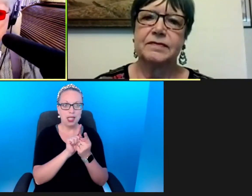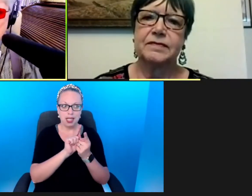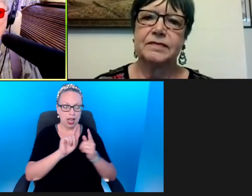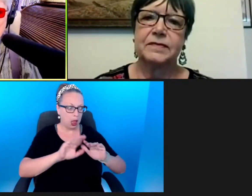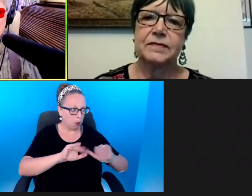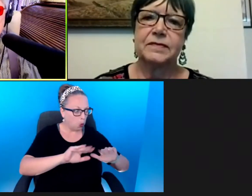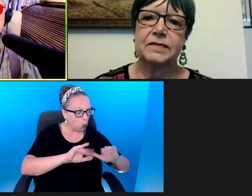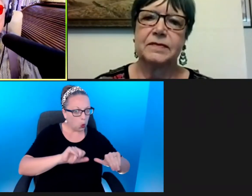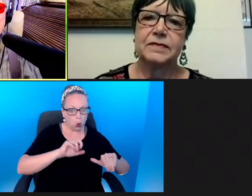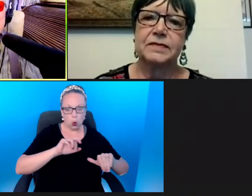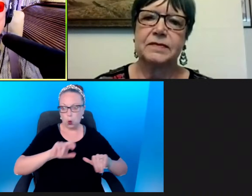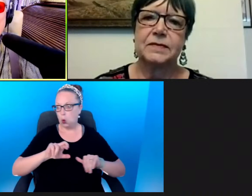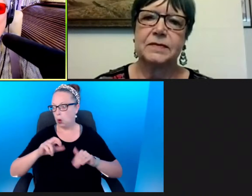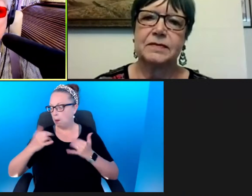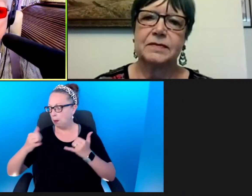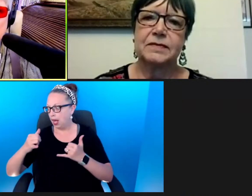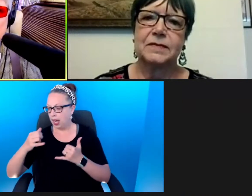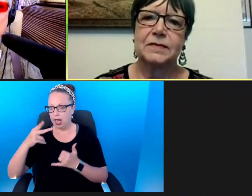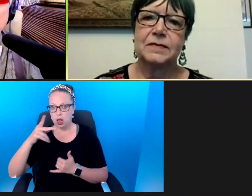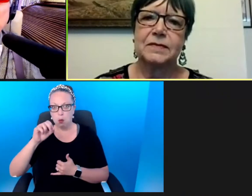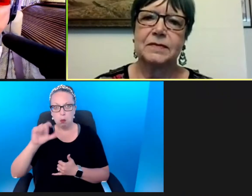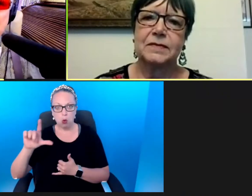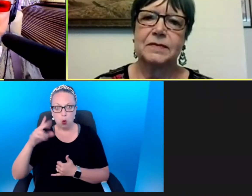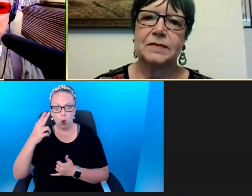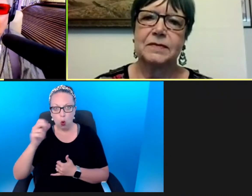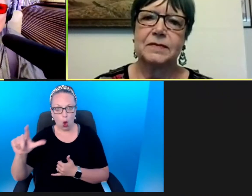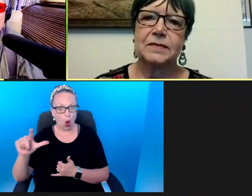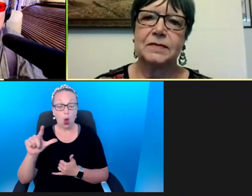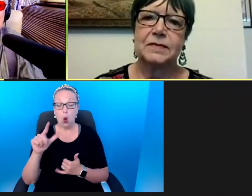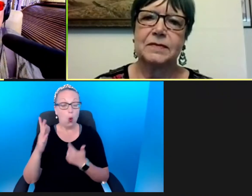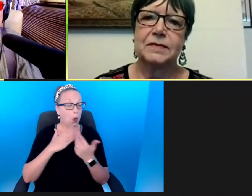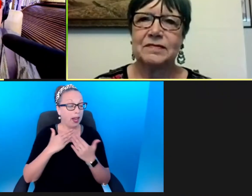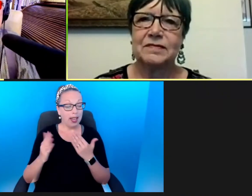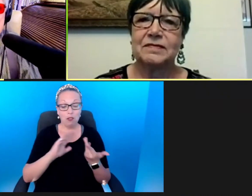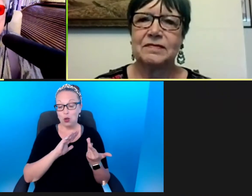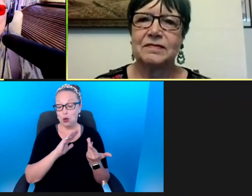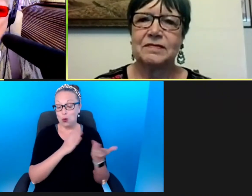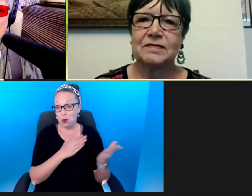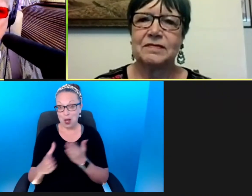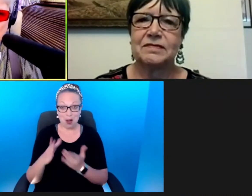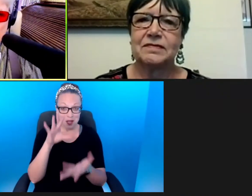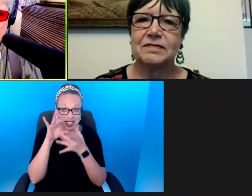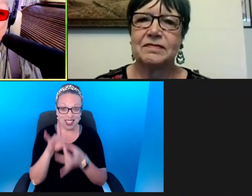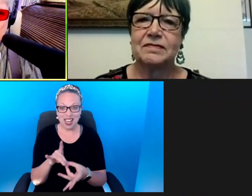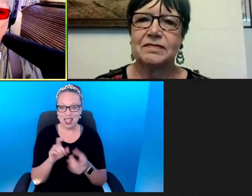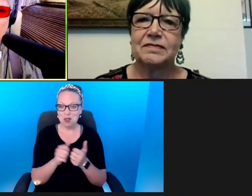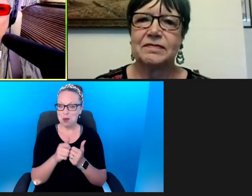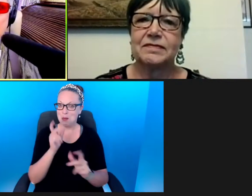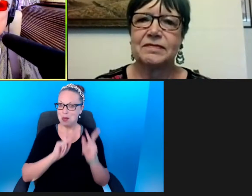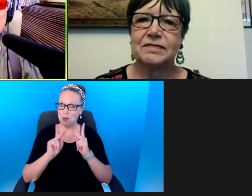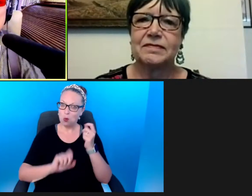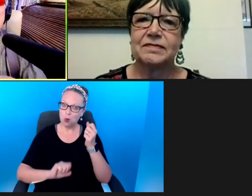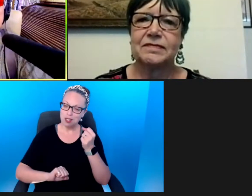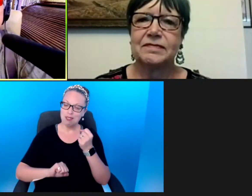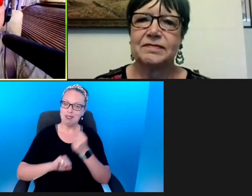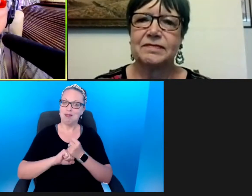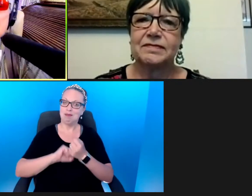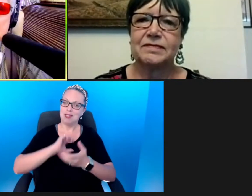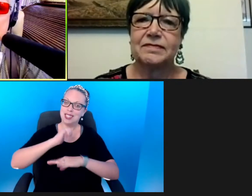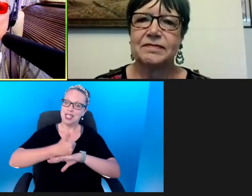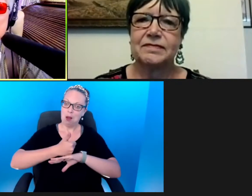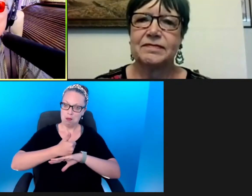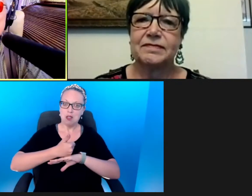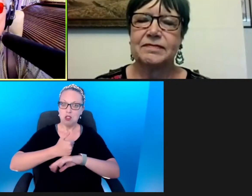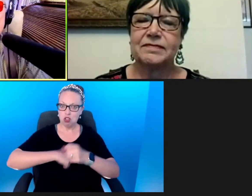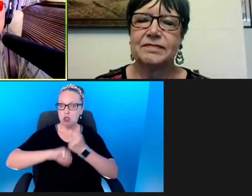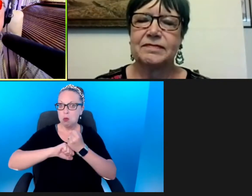or the people that we connect with, that we establish communities of support with. And then, as